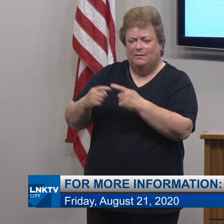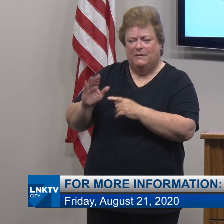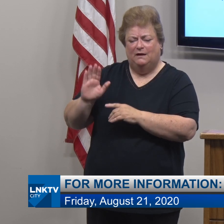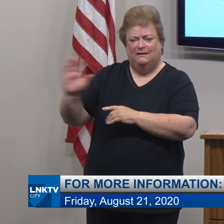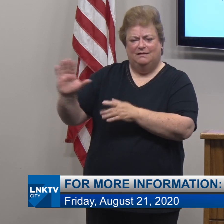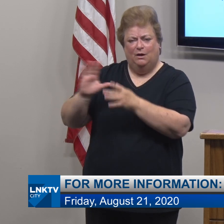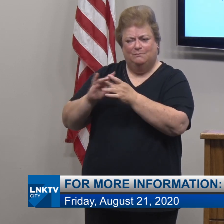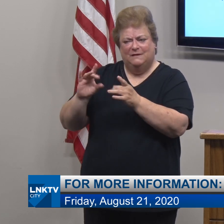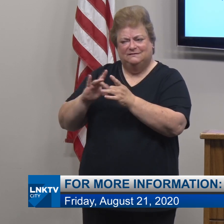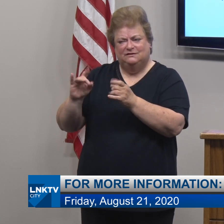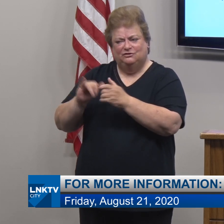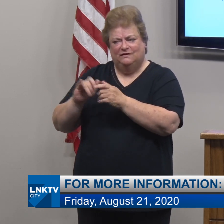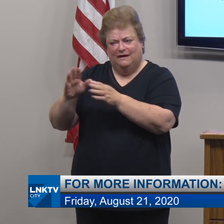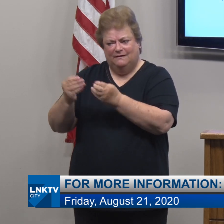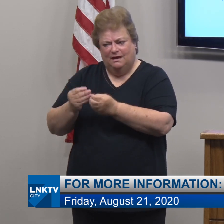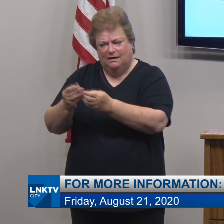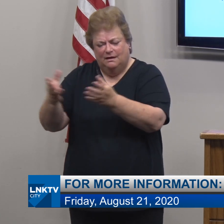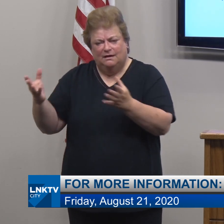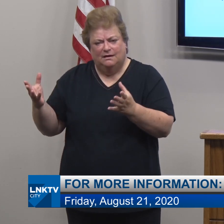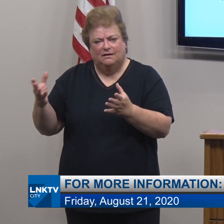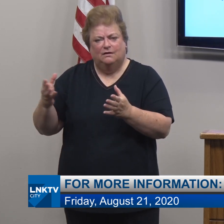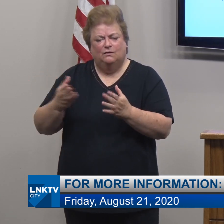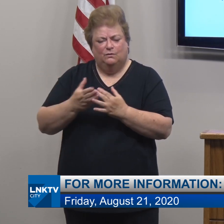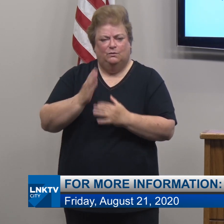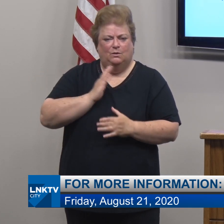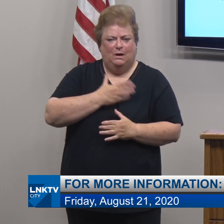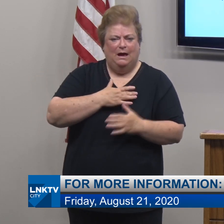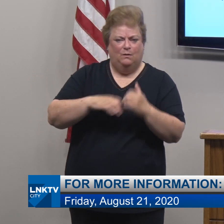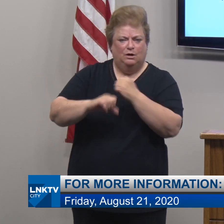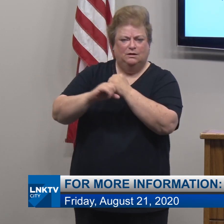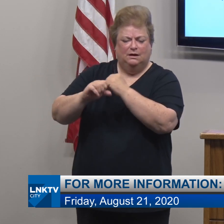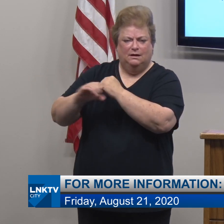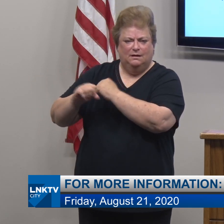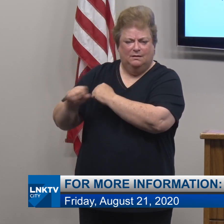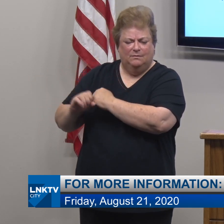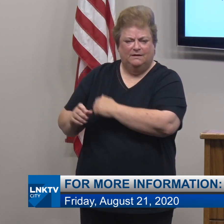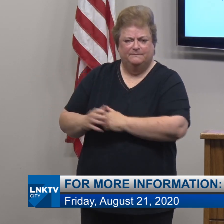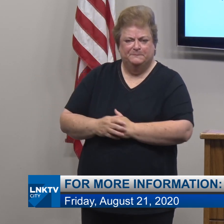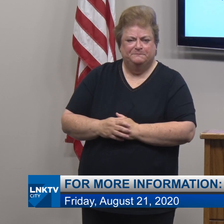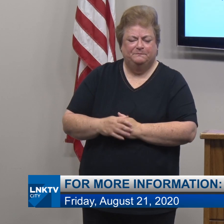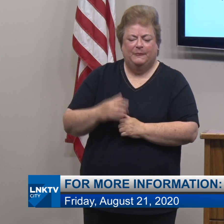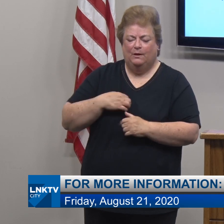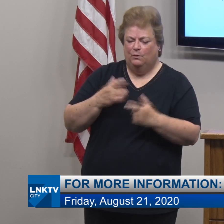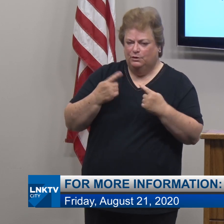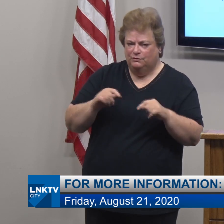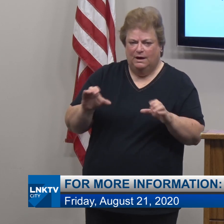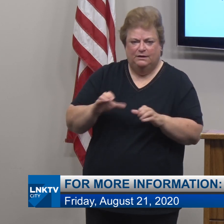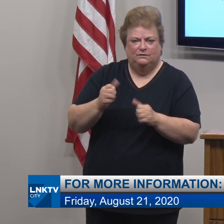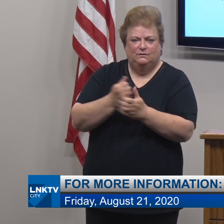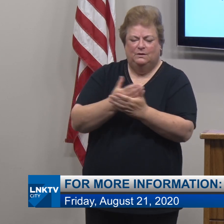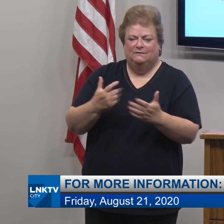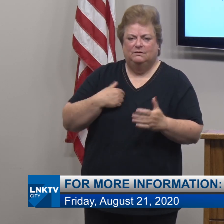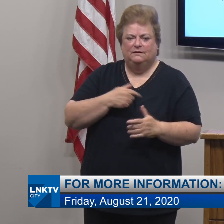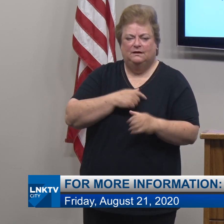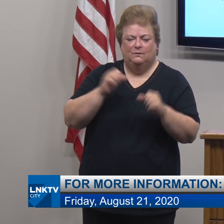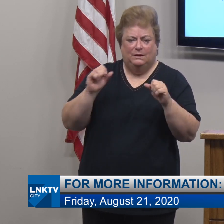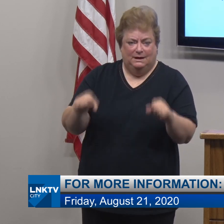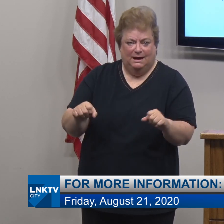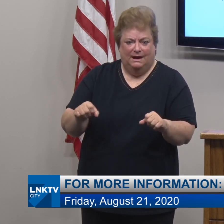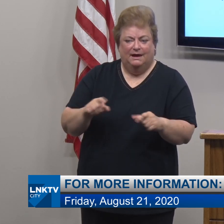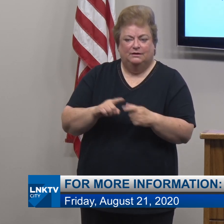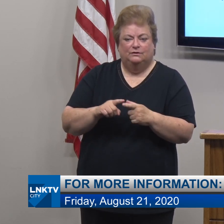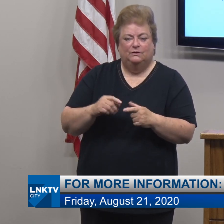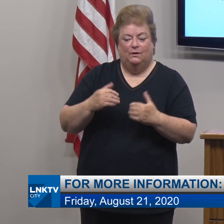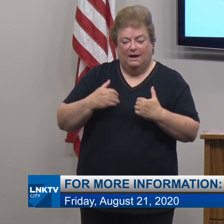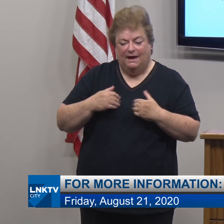going out through a campaign that we have. So we're trying to do everything we can to have